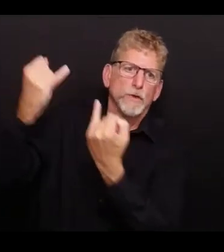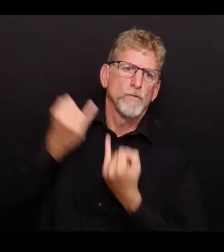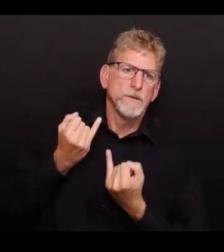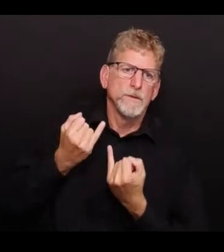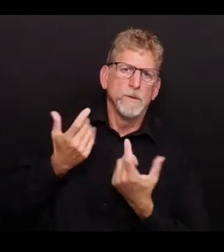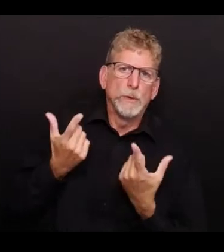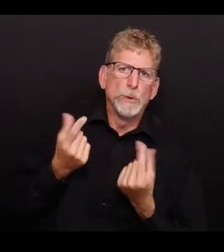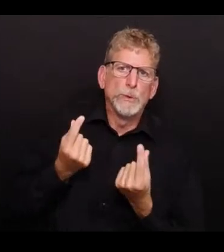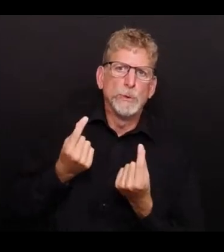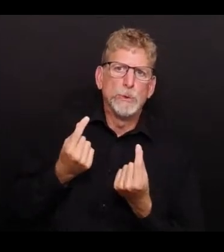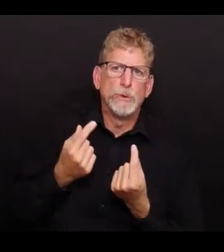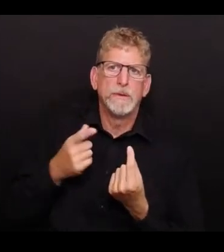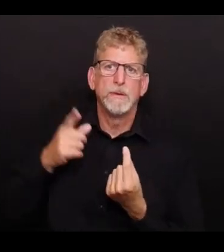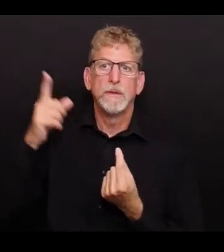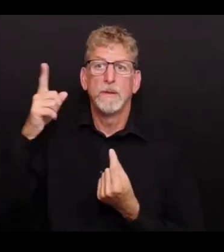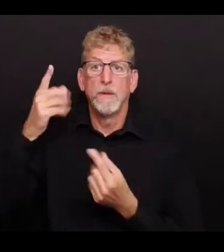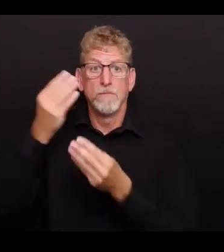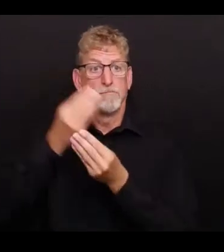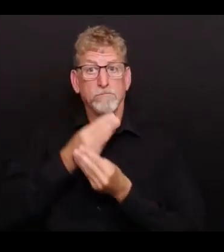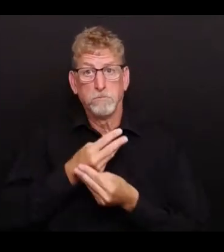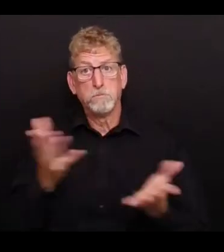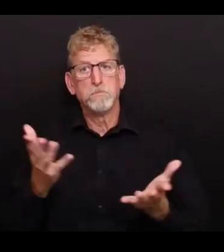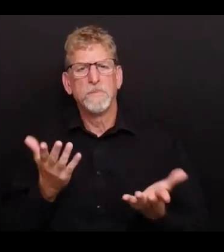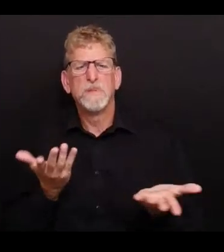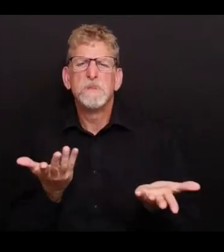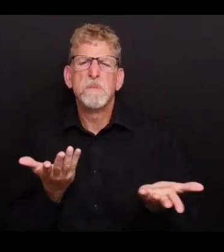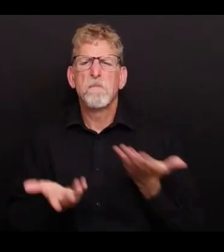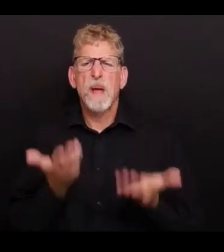we're expecting that we might get information on that,